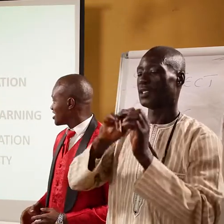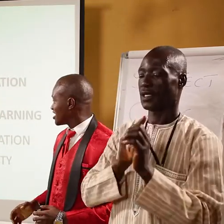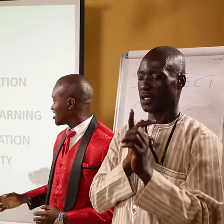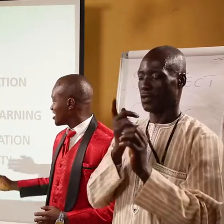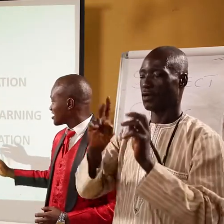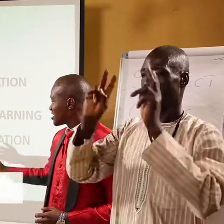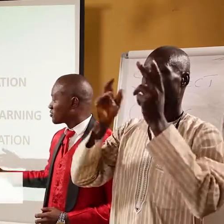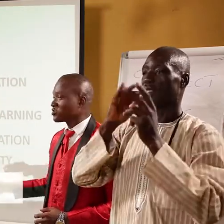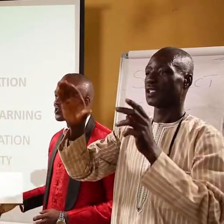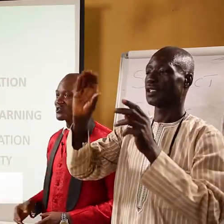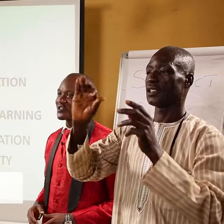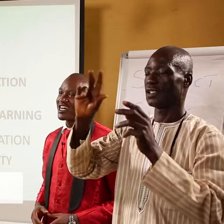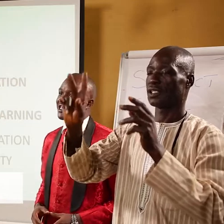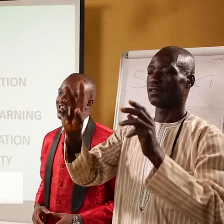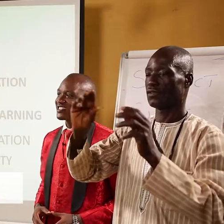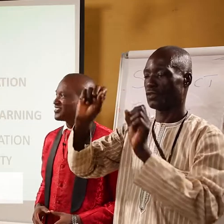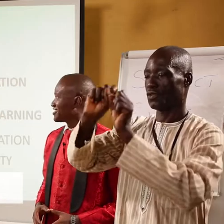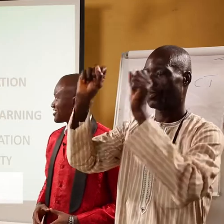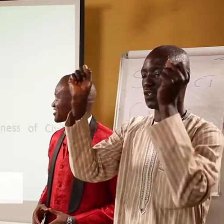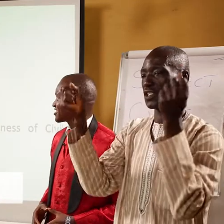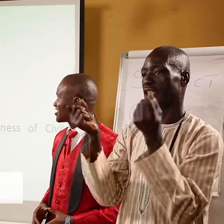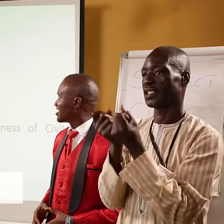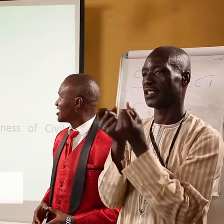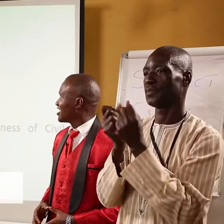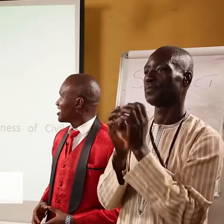for today is civil society.